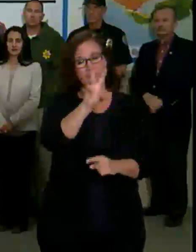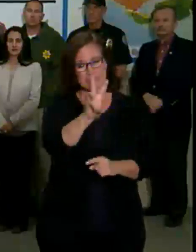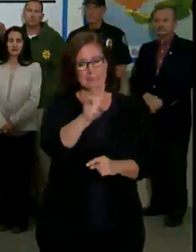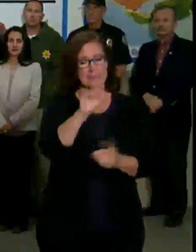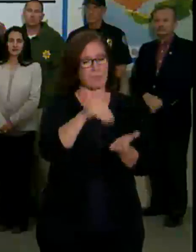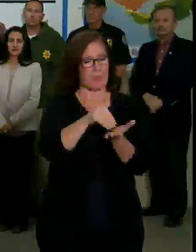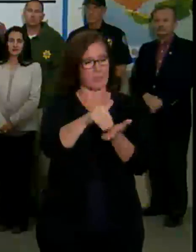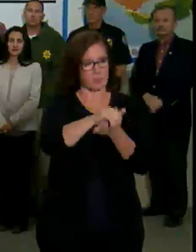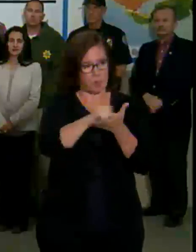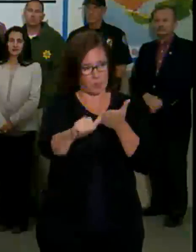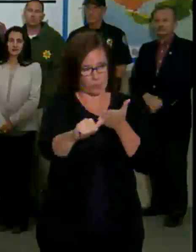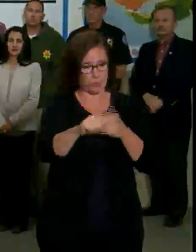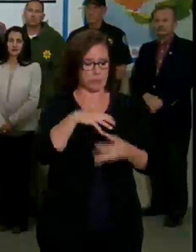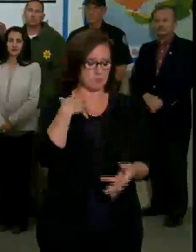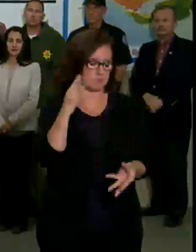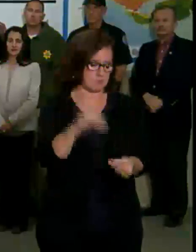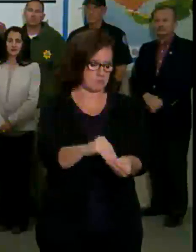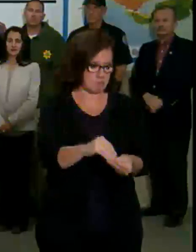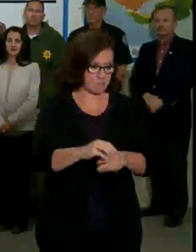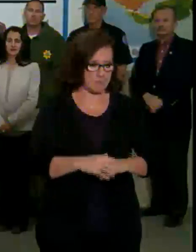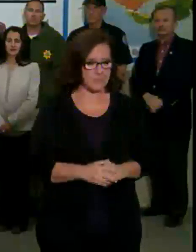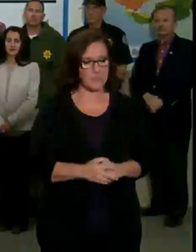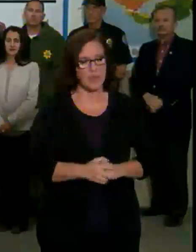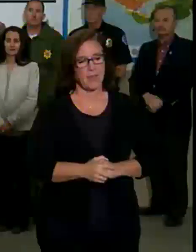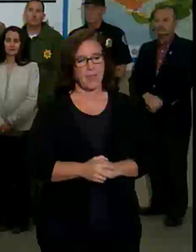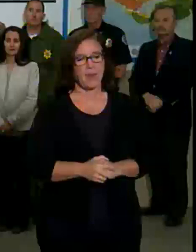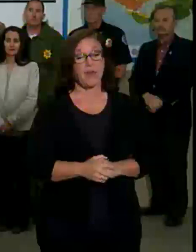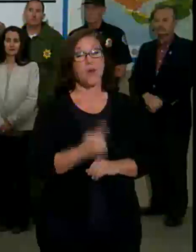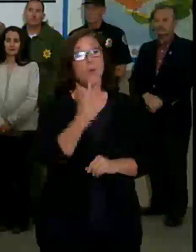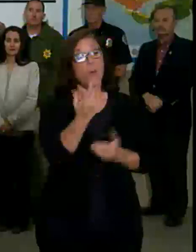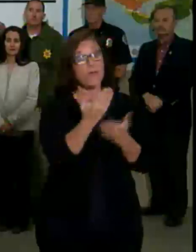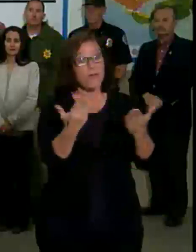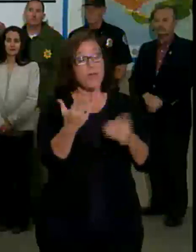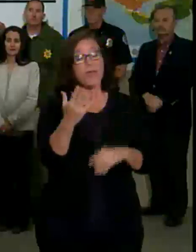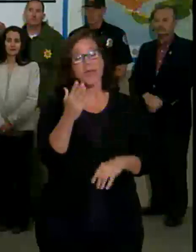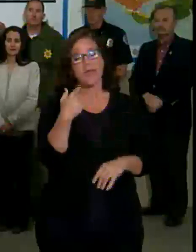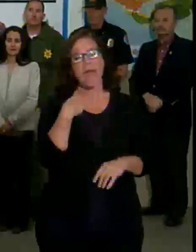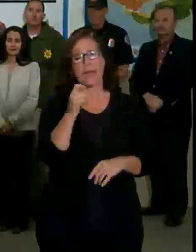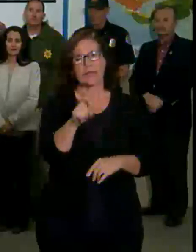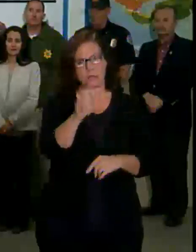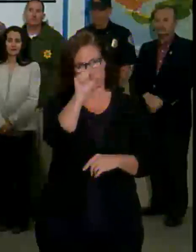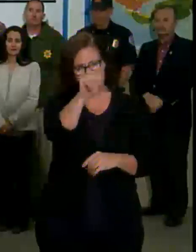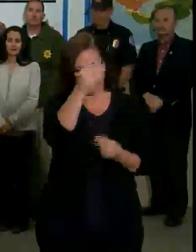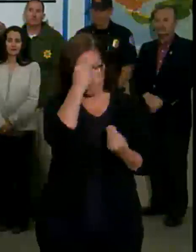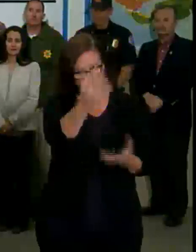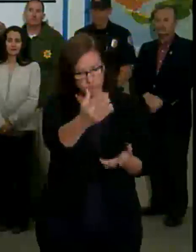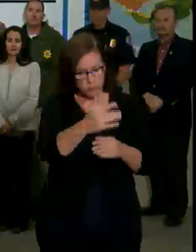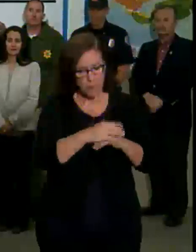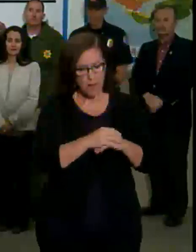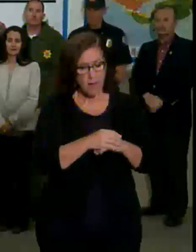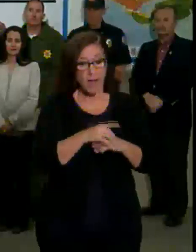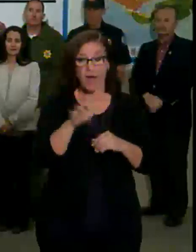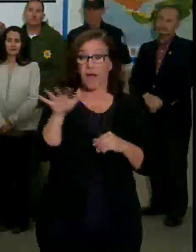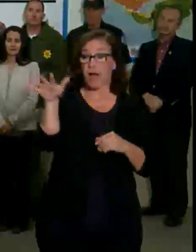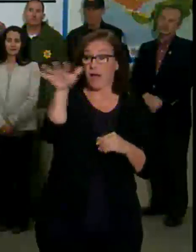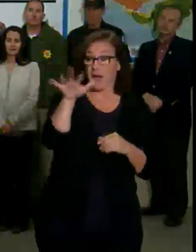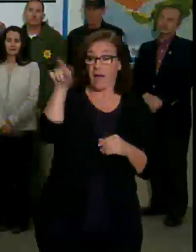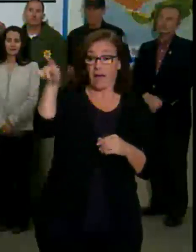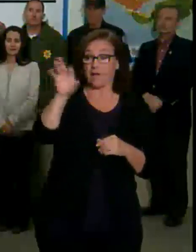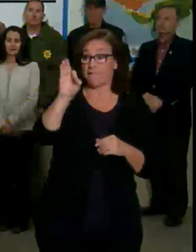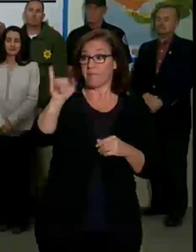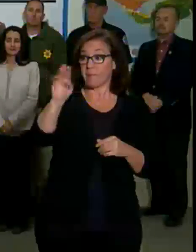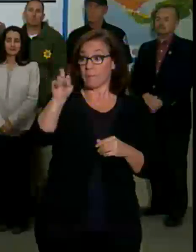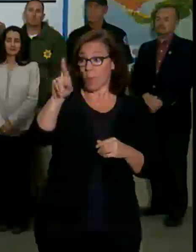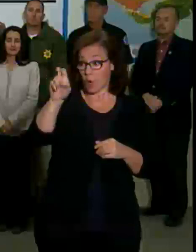So the one thing I do want to point out is that, from over in Fillmore all the way across up in